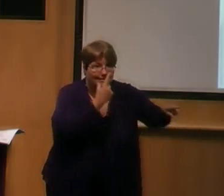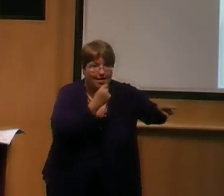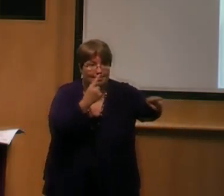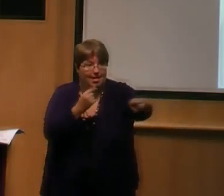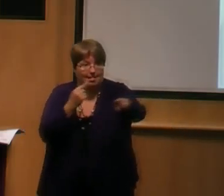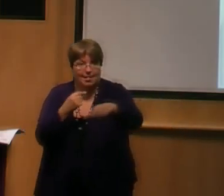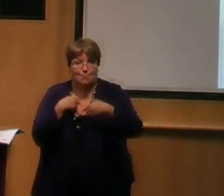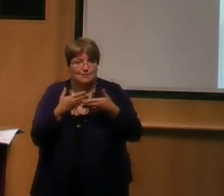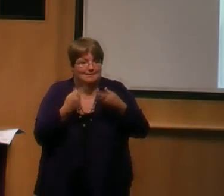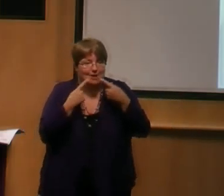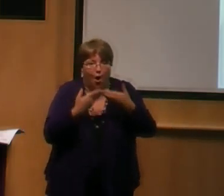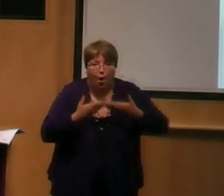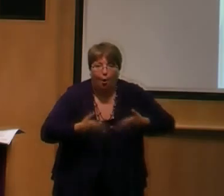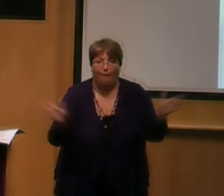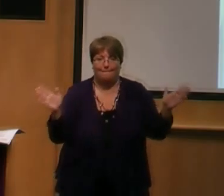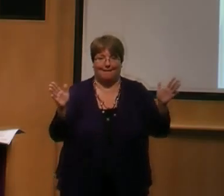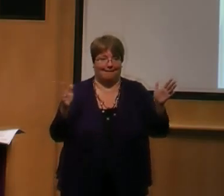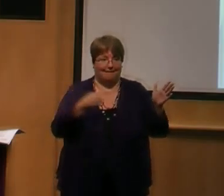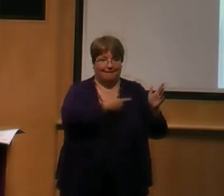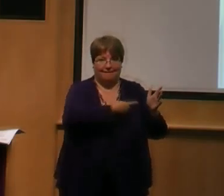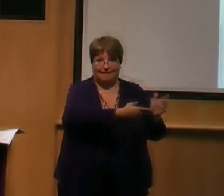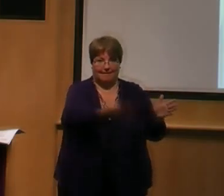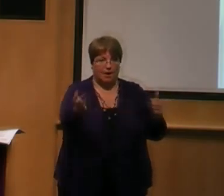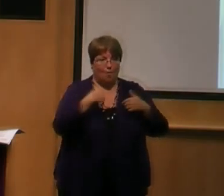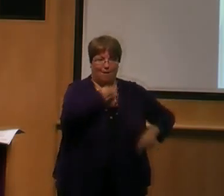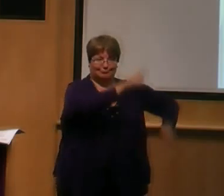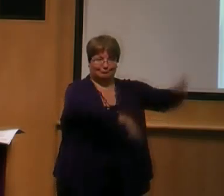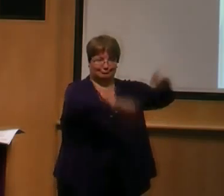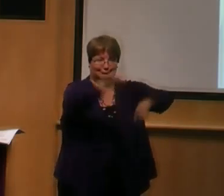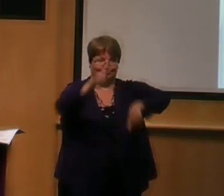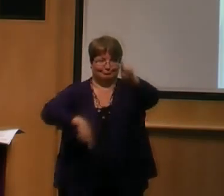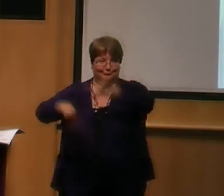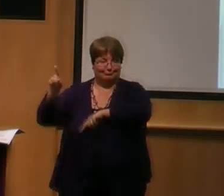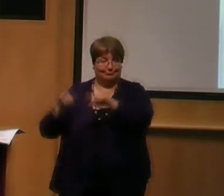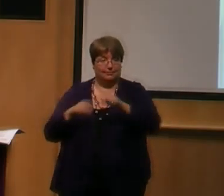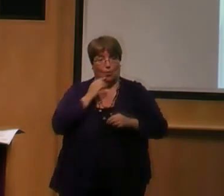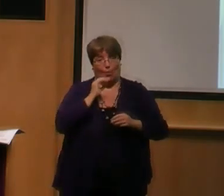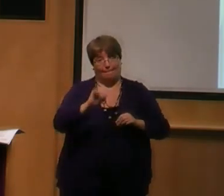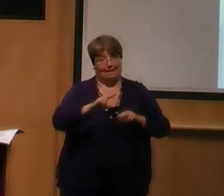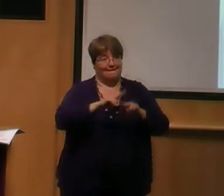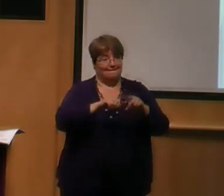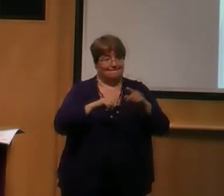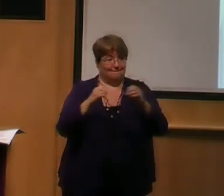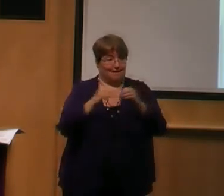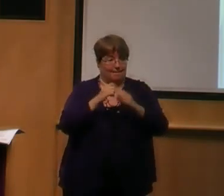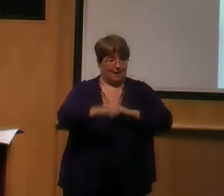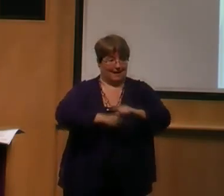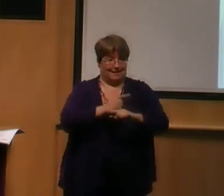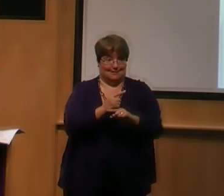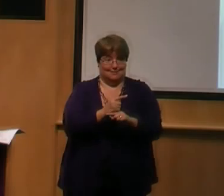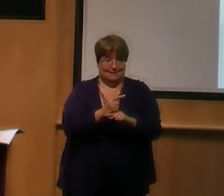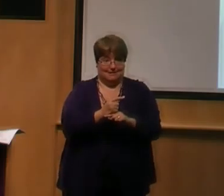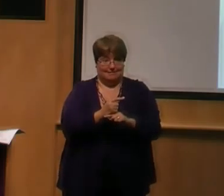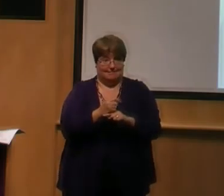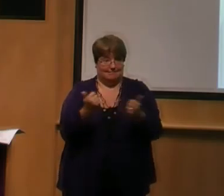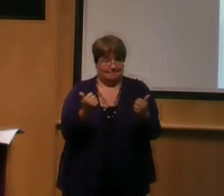deaf, but I'm not deaf. It should open your mind to the... You don't have to do that, do you? Probably the ground time,